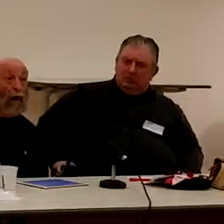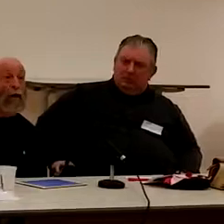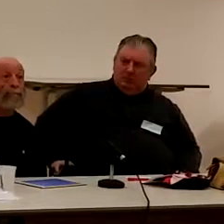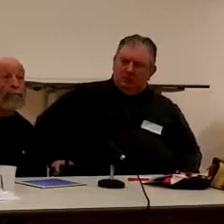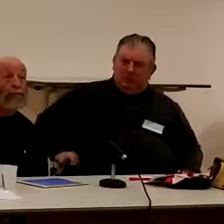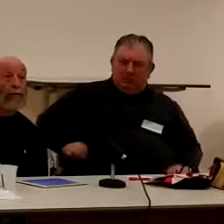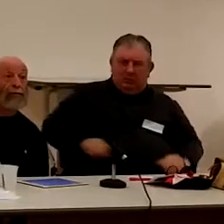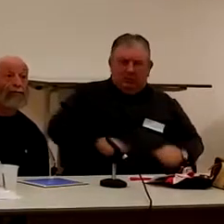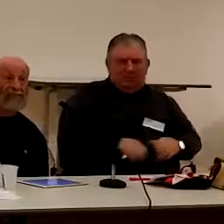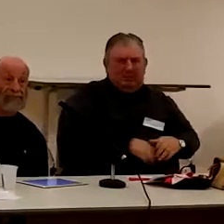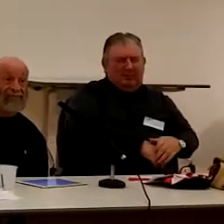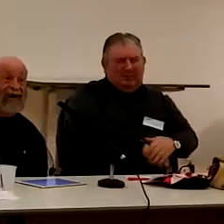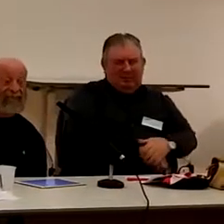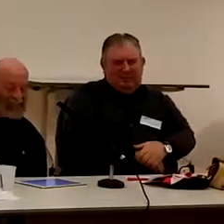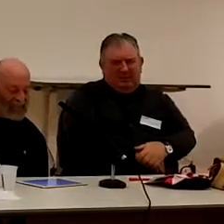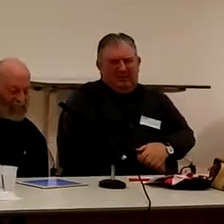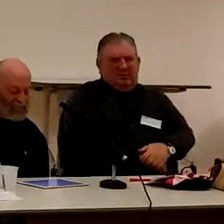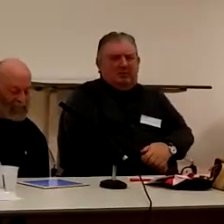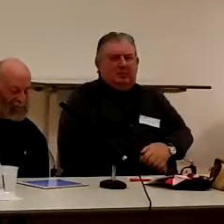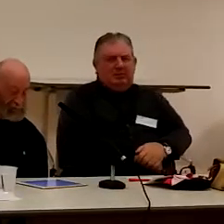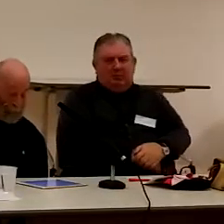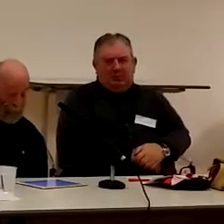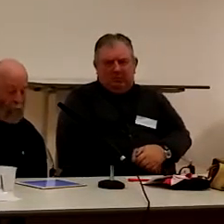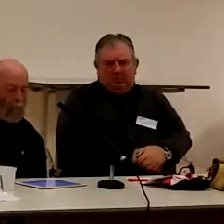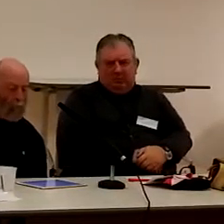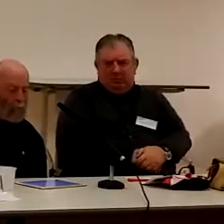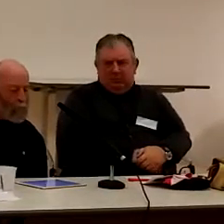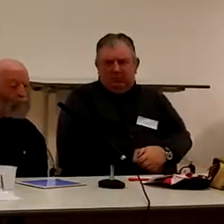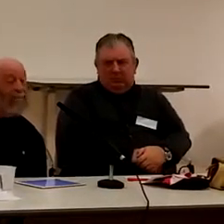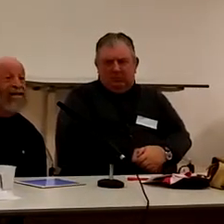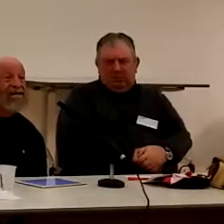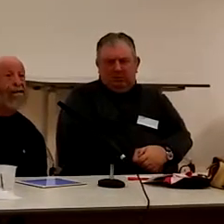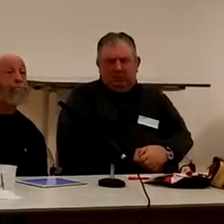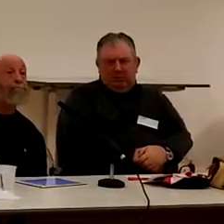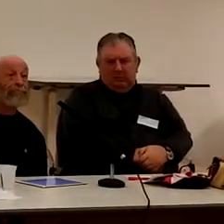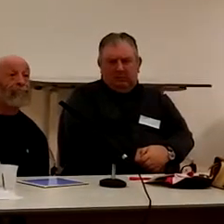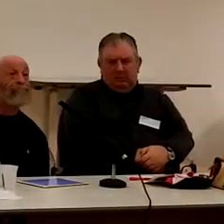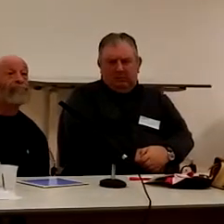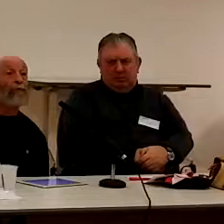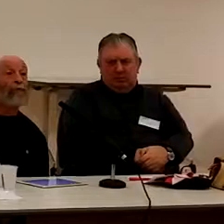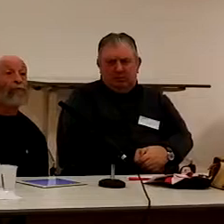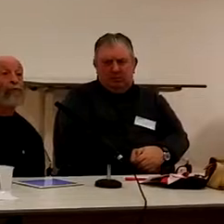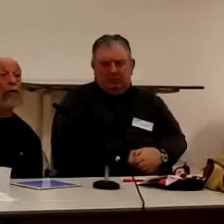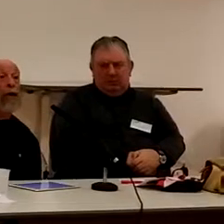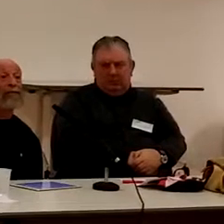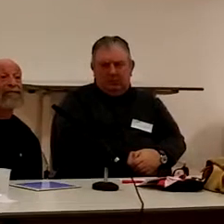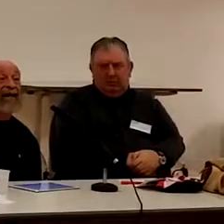saw an upsurge in radicalism with the